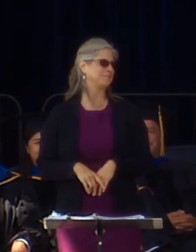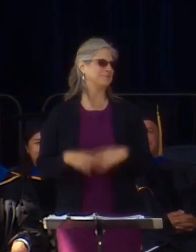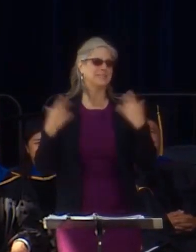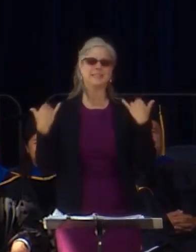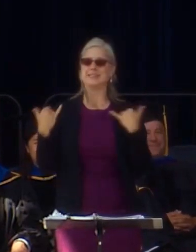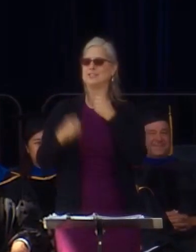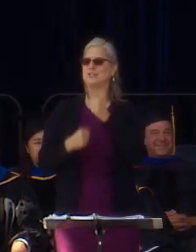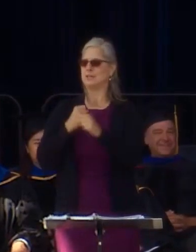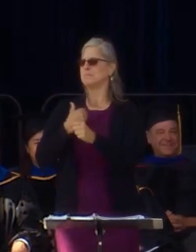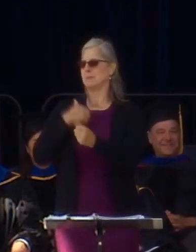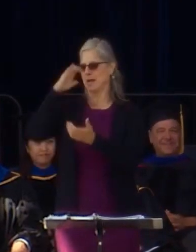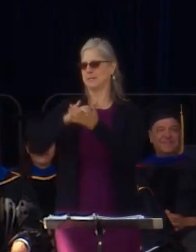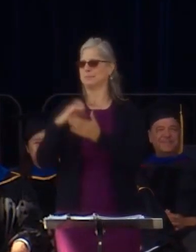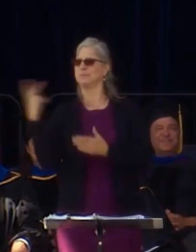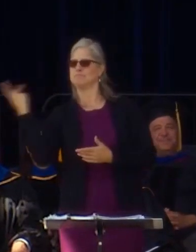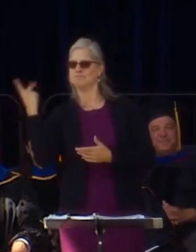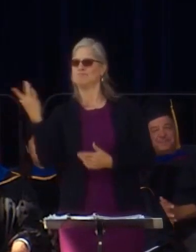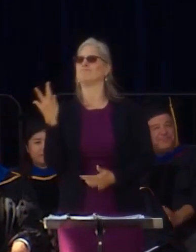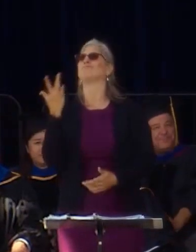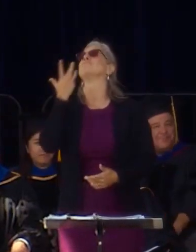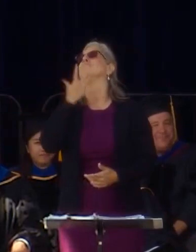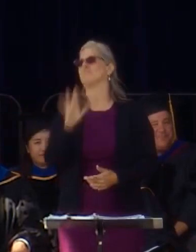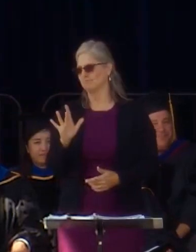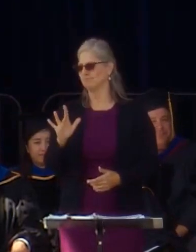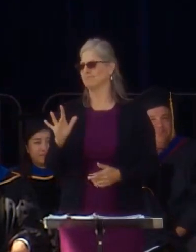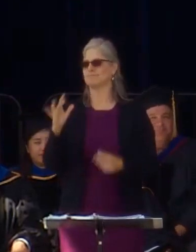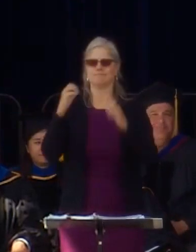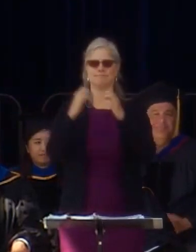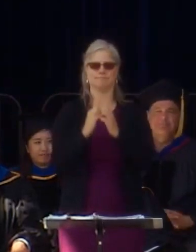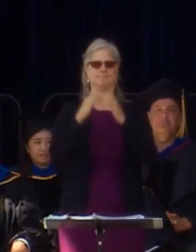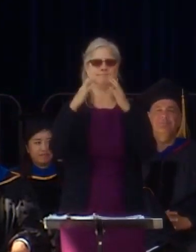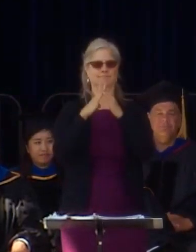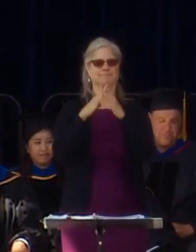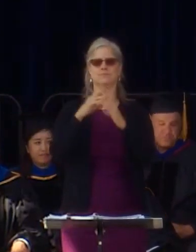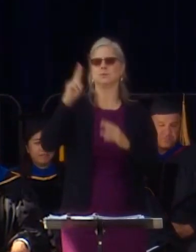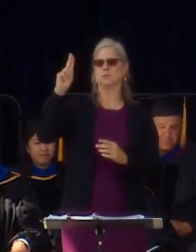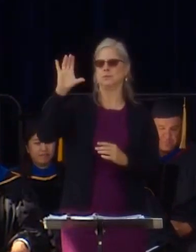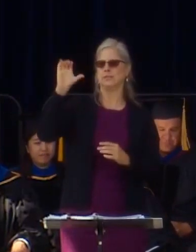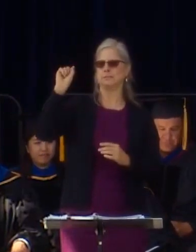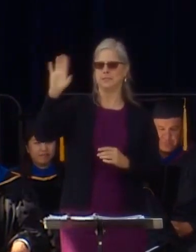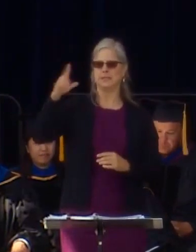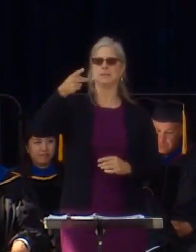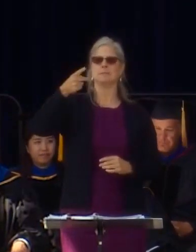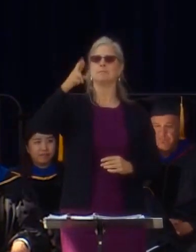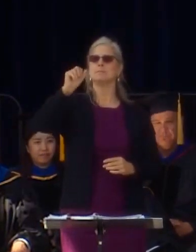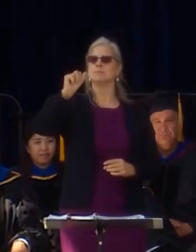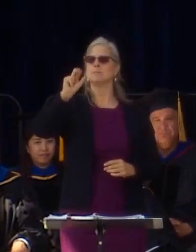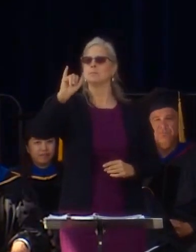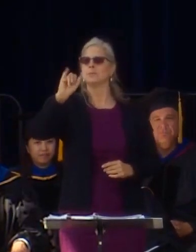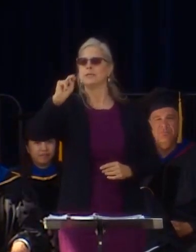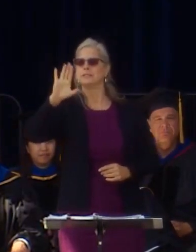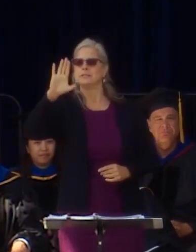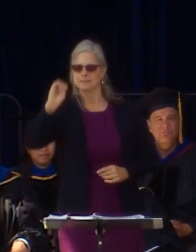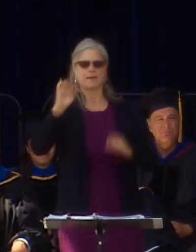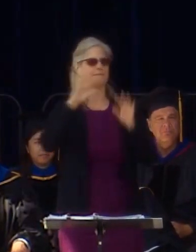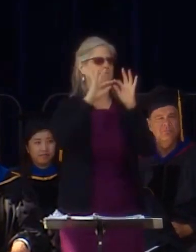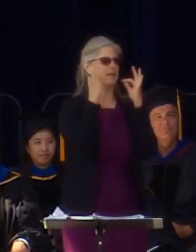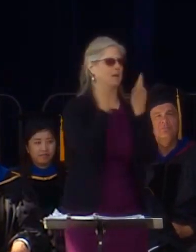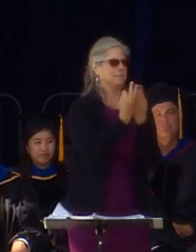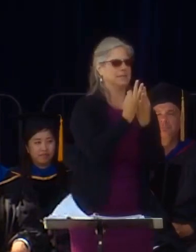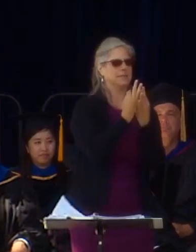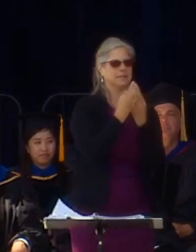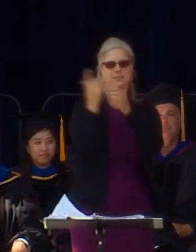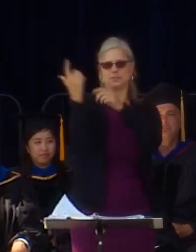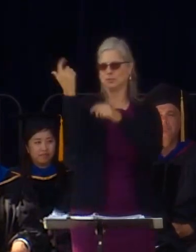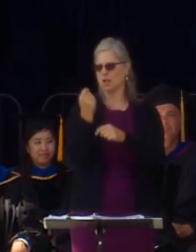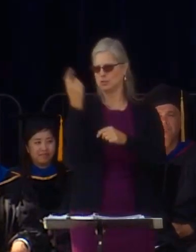This year, my husband and I were fortunate enough to create the UCSB Prince Family Scholarship for the